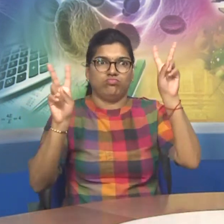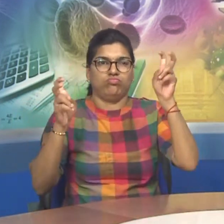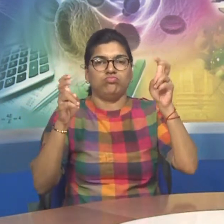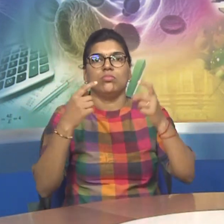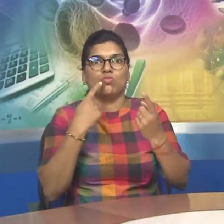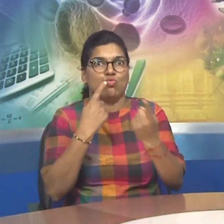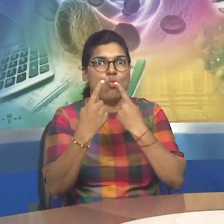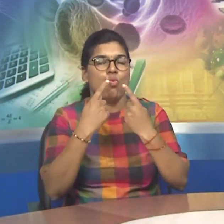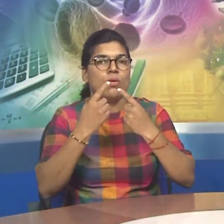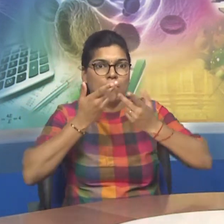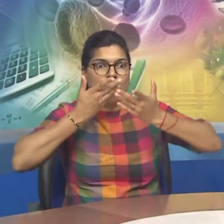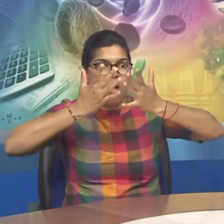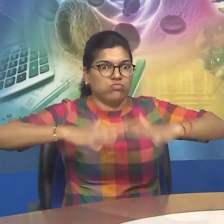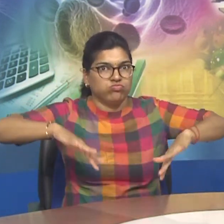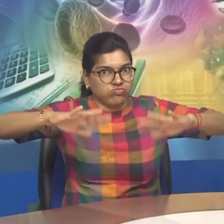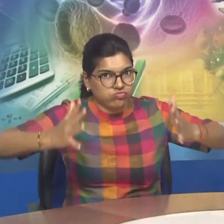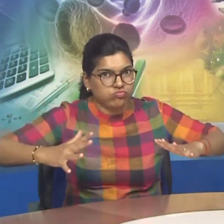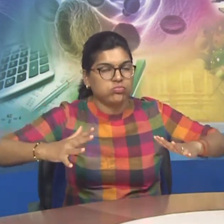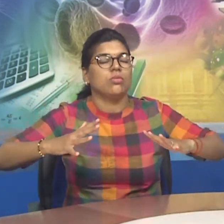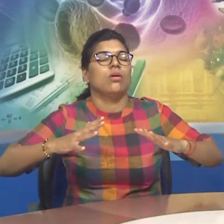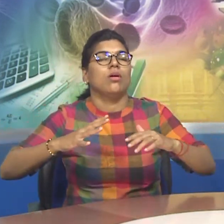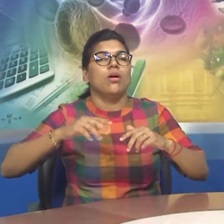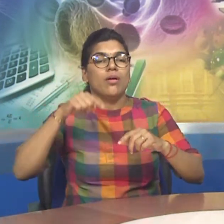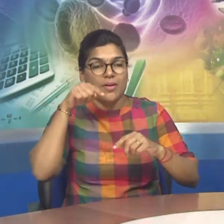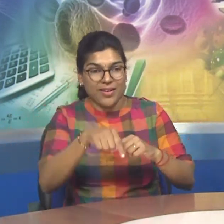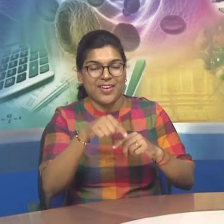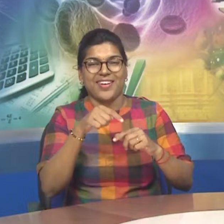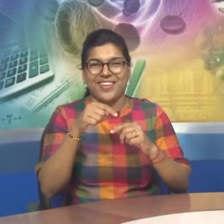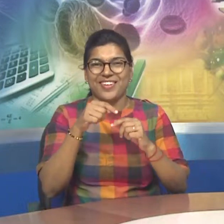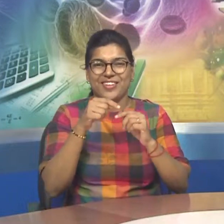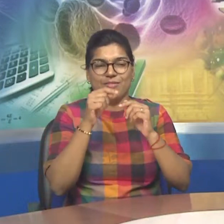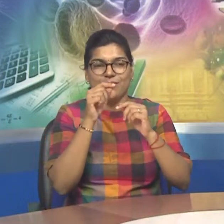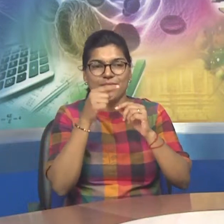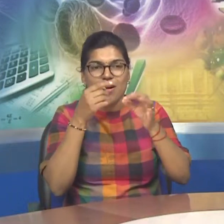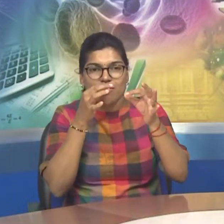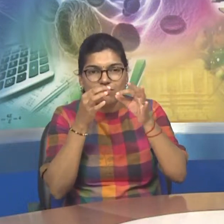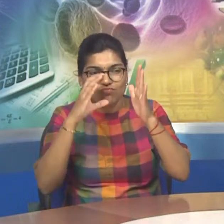meanings. And also we discussed about this example of oceans.